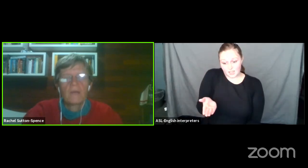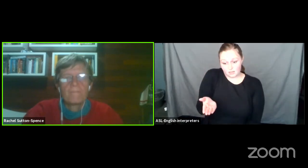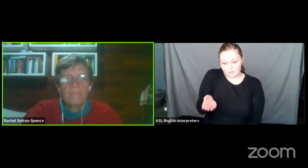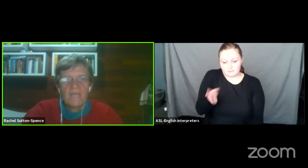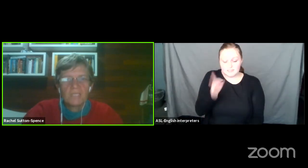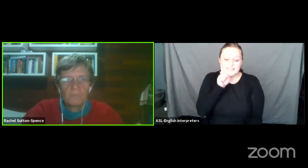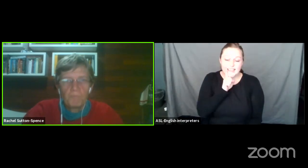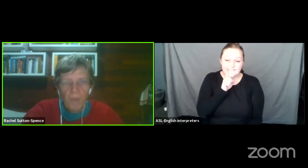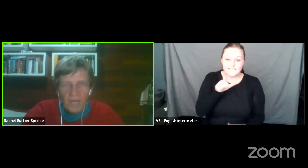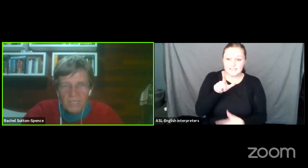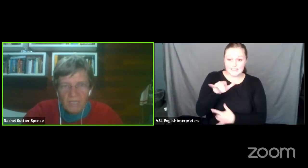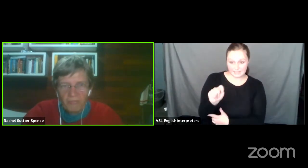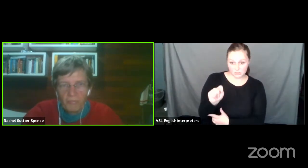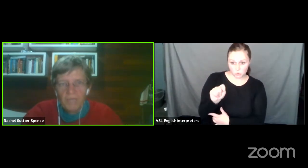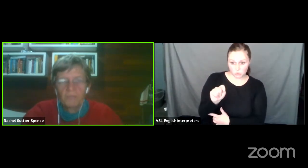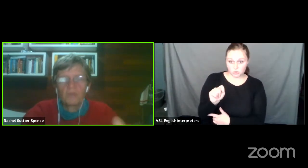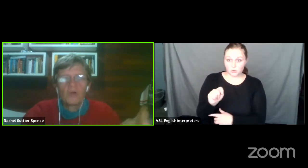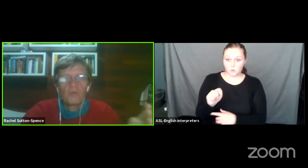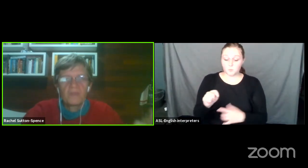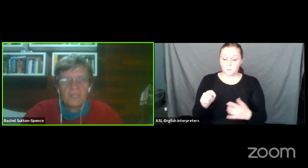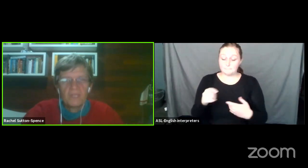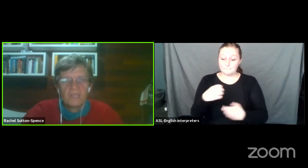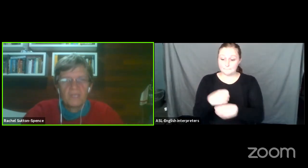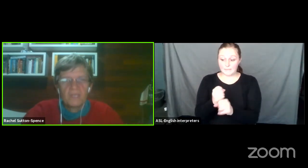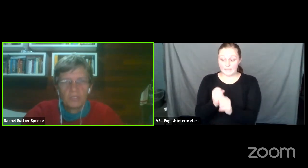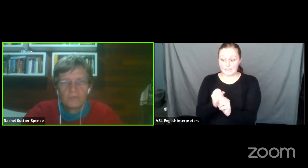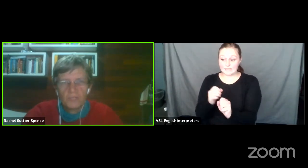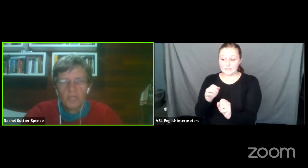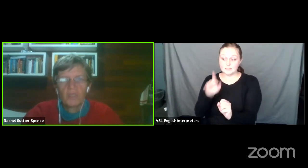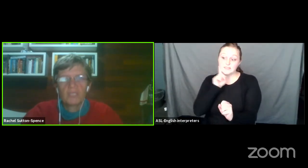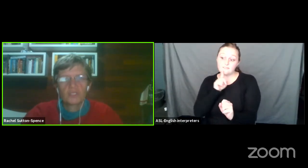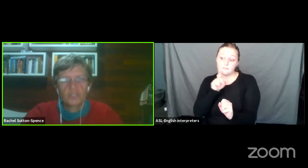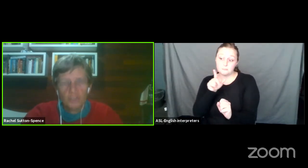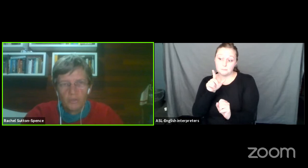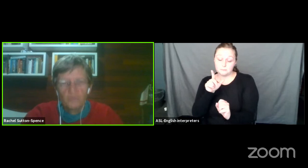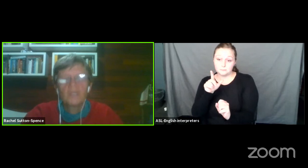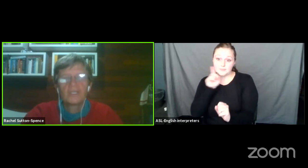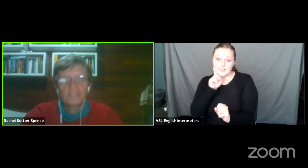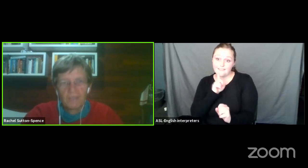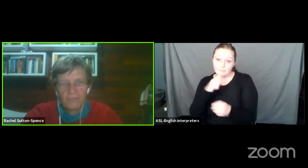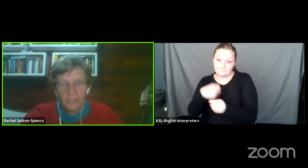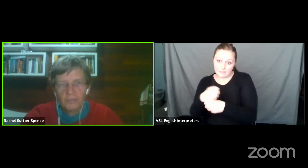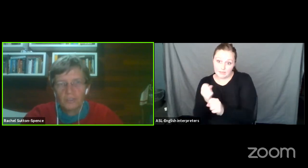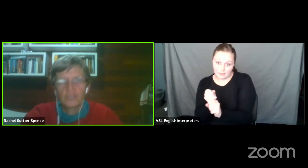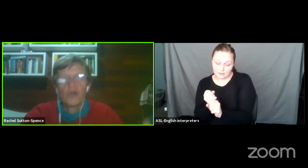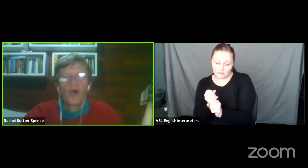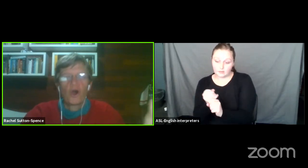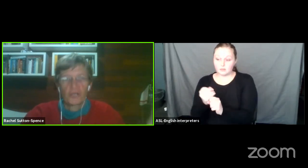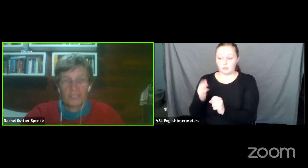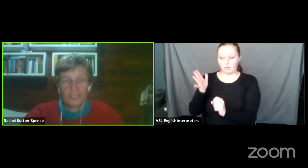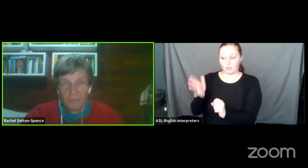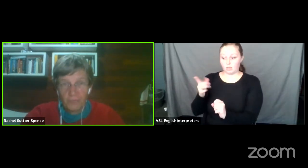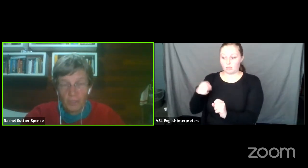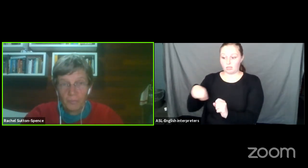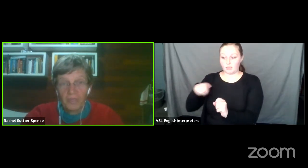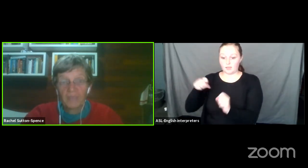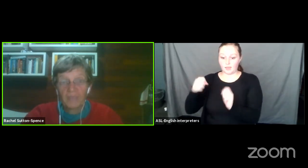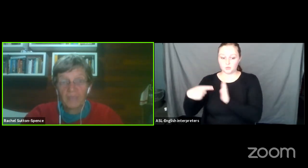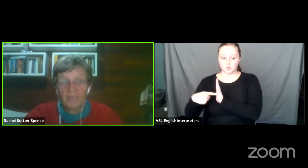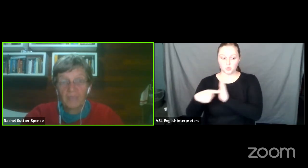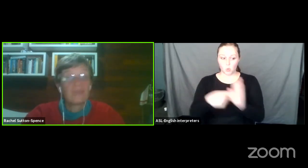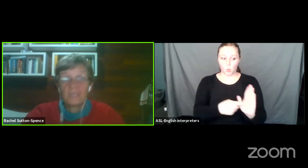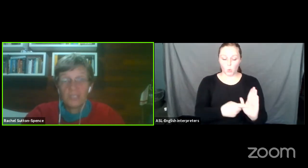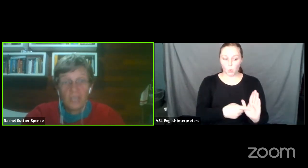literature made by deaf people with the intention of showing it to deaf children on a deaf